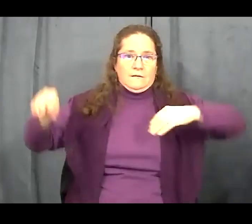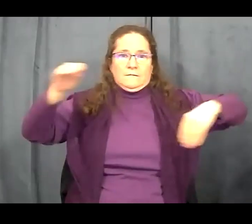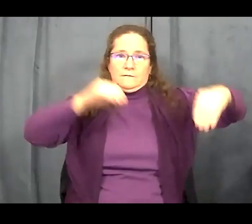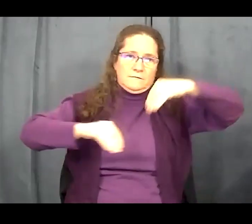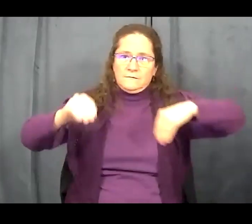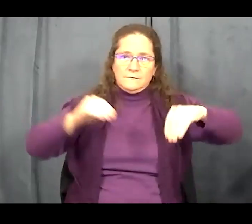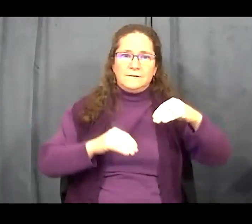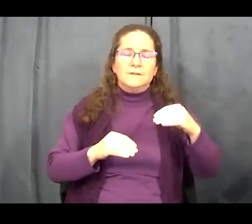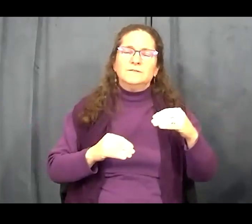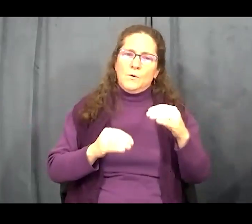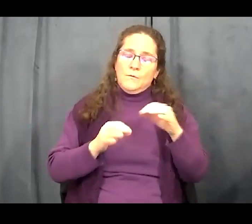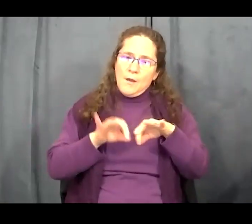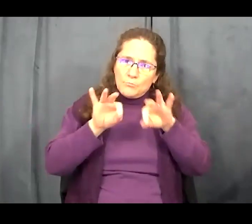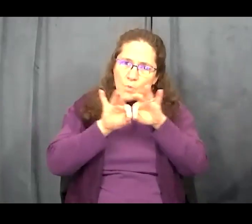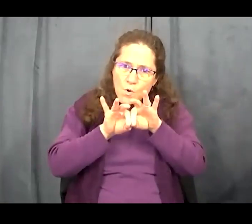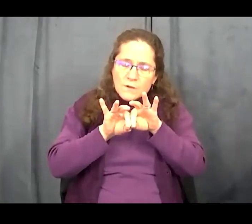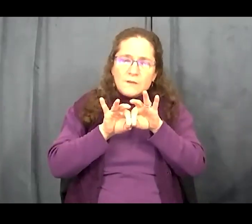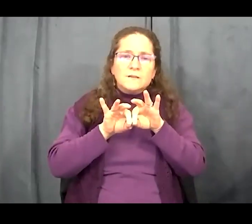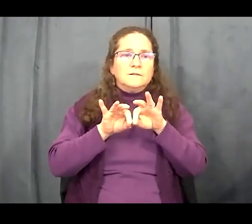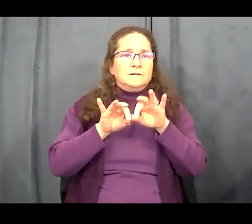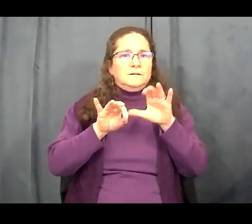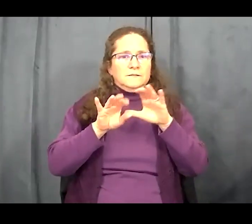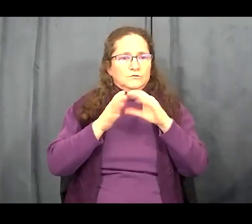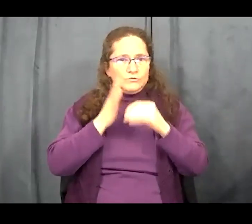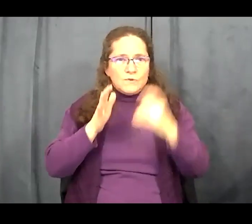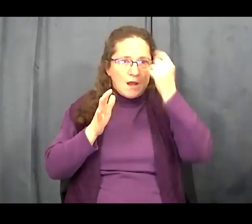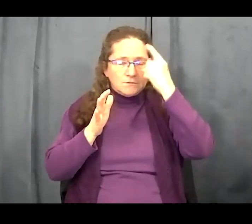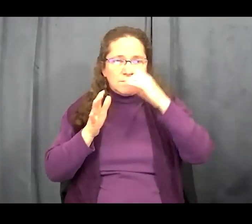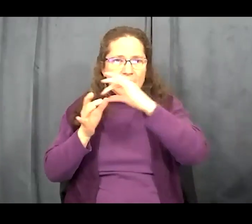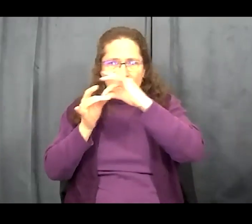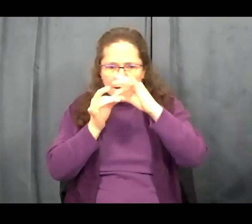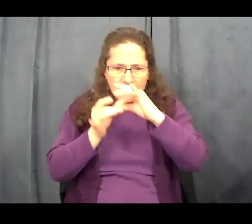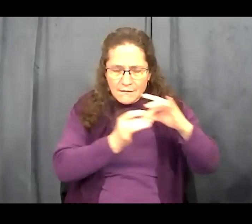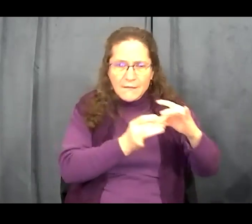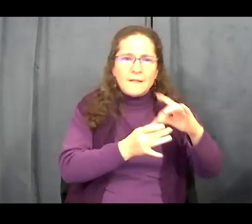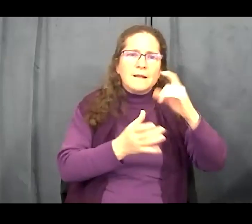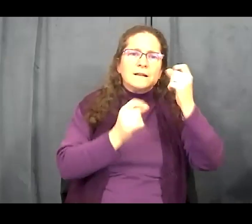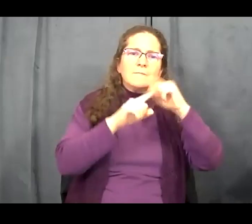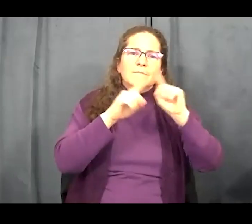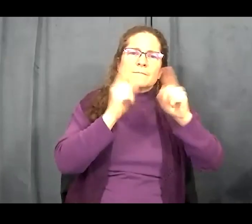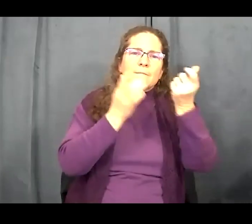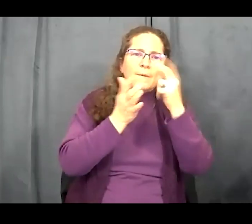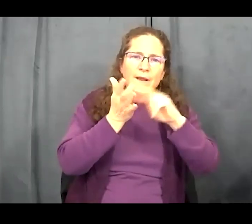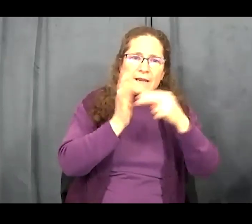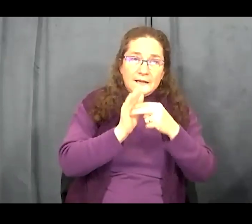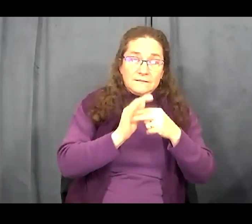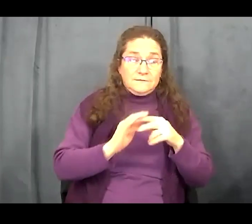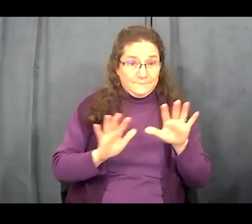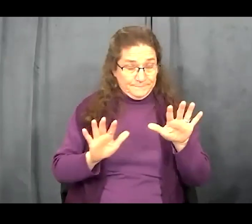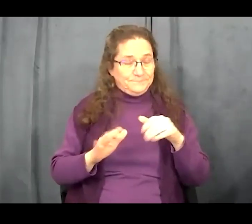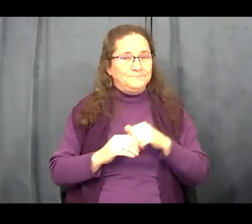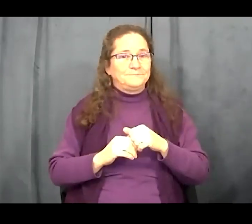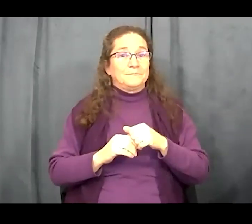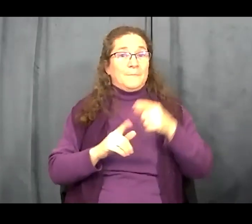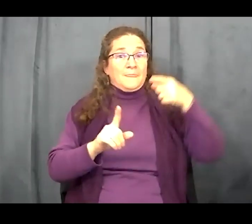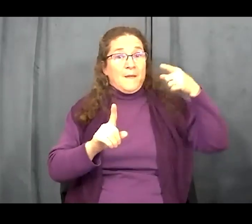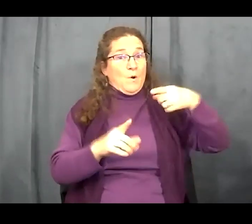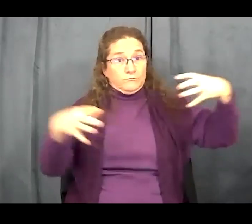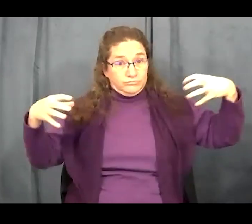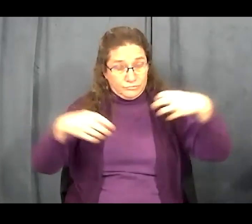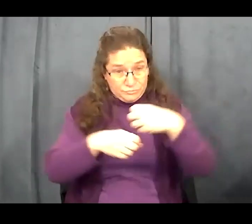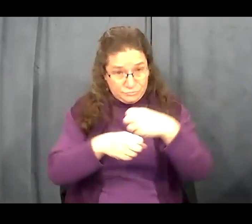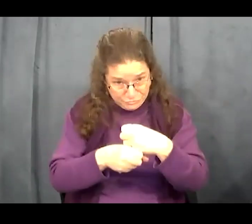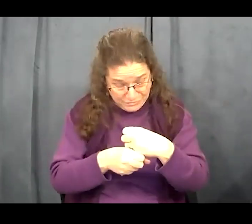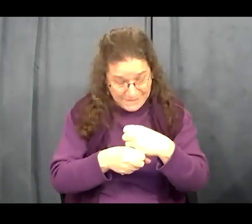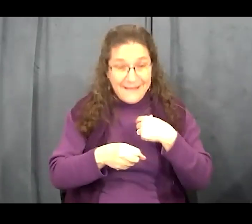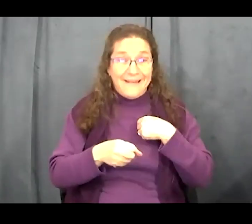language. So to summarize, be consistent with your chain and whatever you put into your chain. I've covered a lot in a short amount of time, guys. So